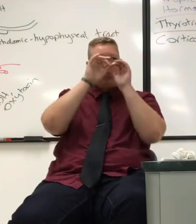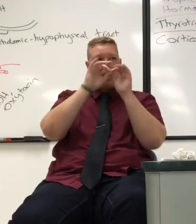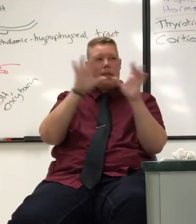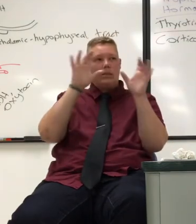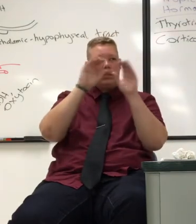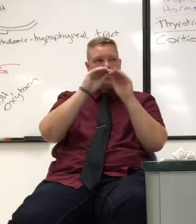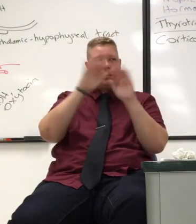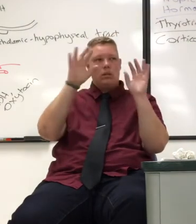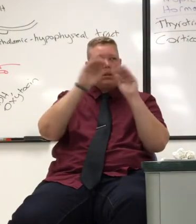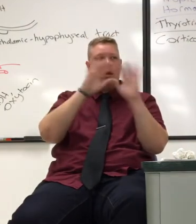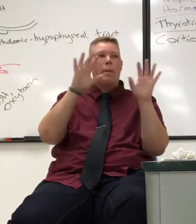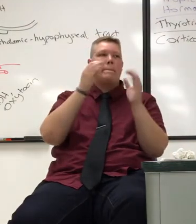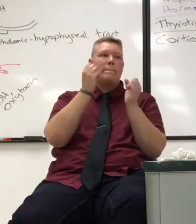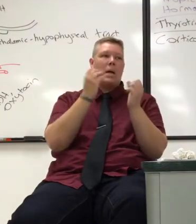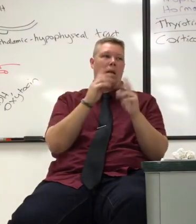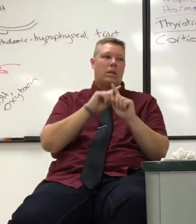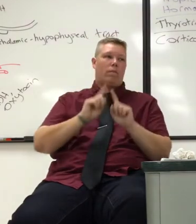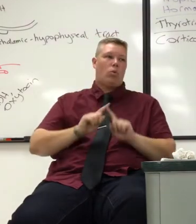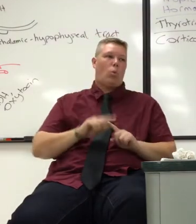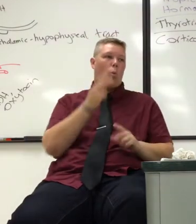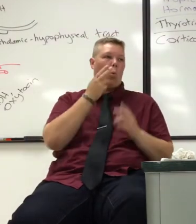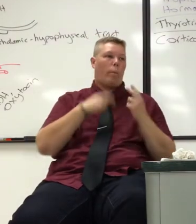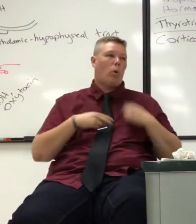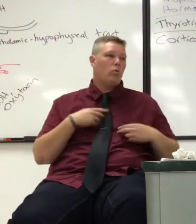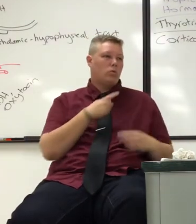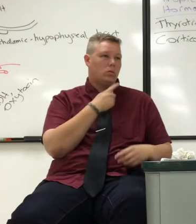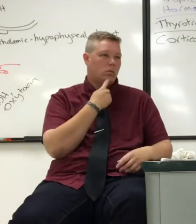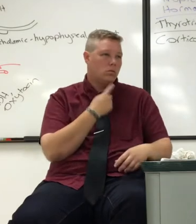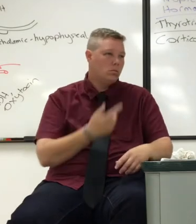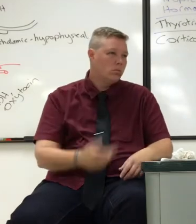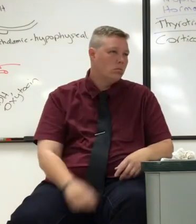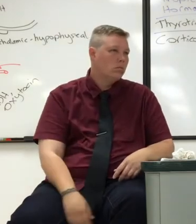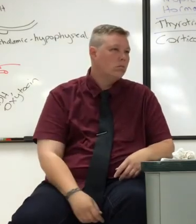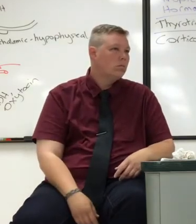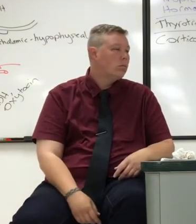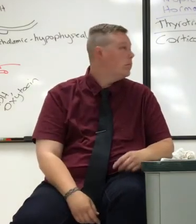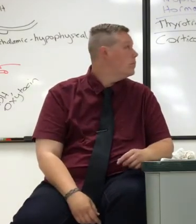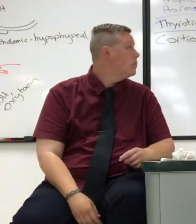not done yet. Okay, gonadotropin releasing hormone.